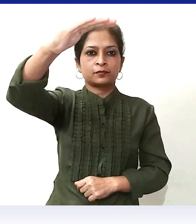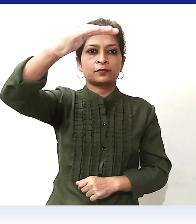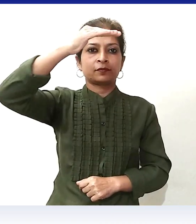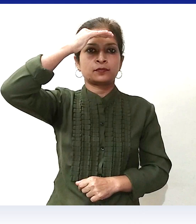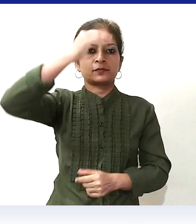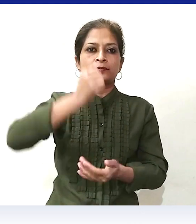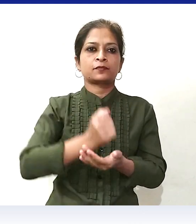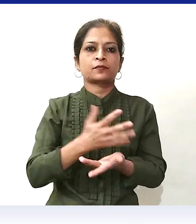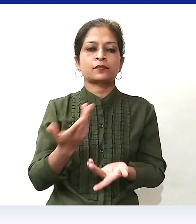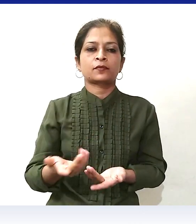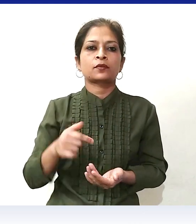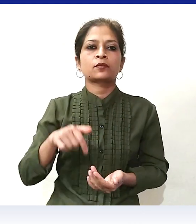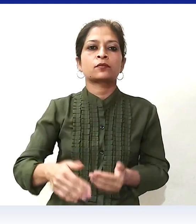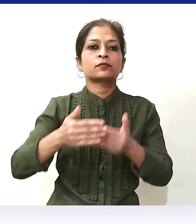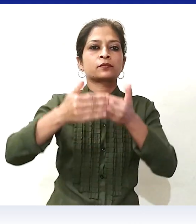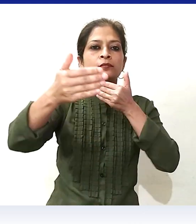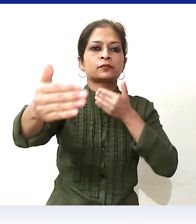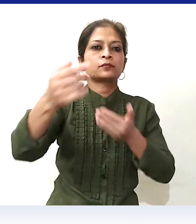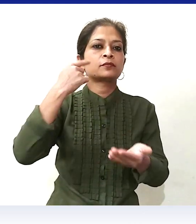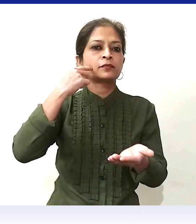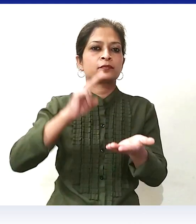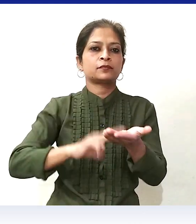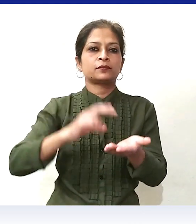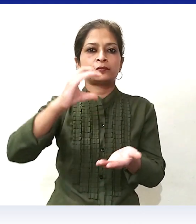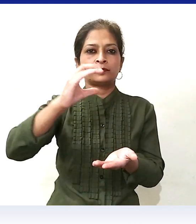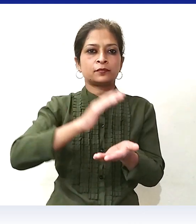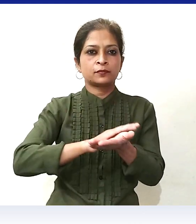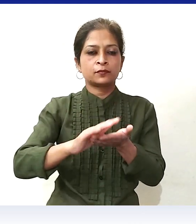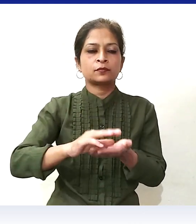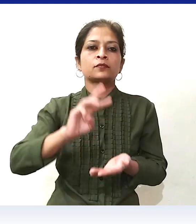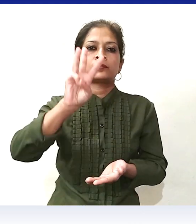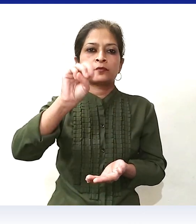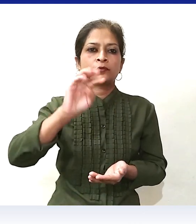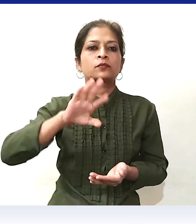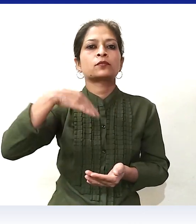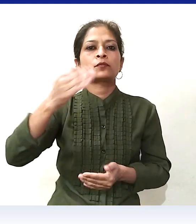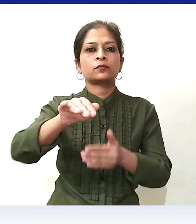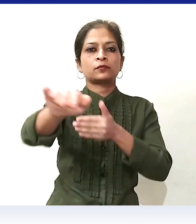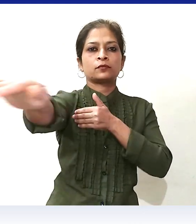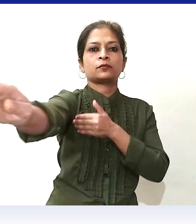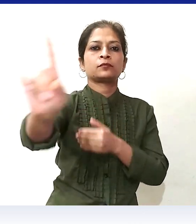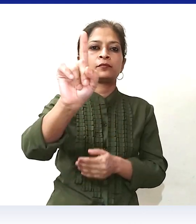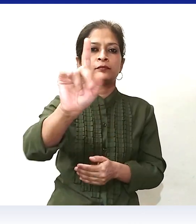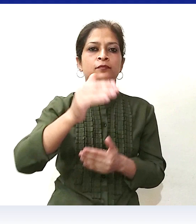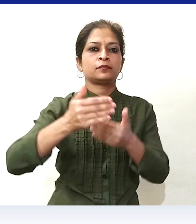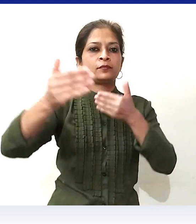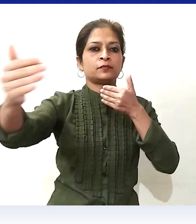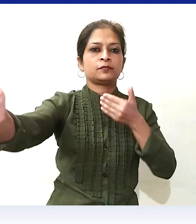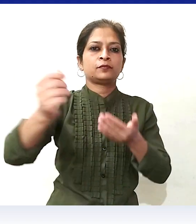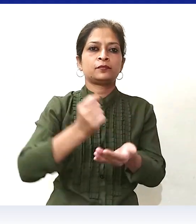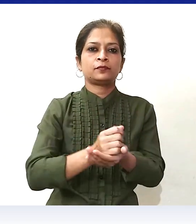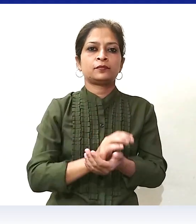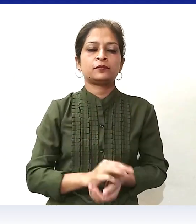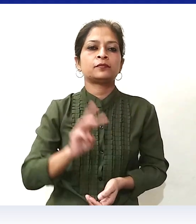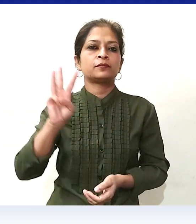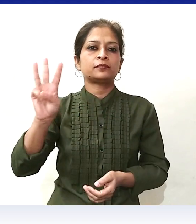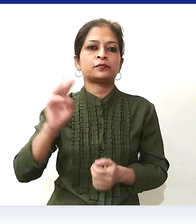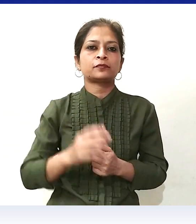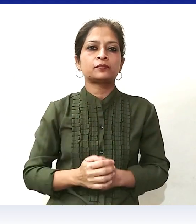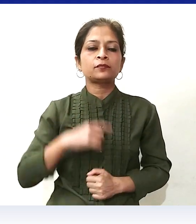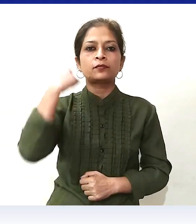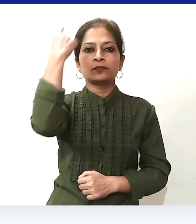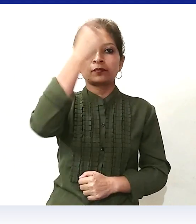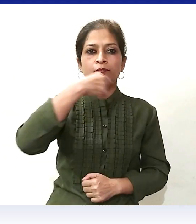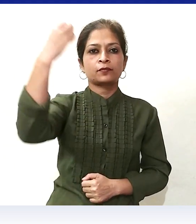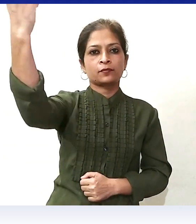and should maintain a distance of 30 inch or one arm distance number three light